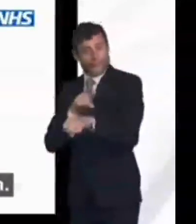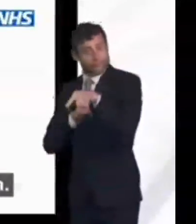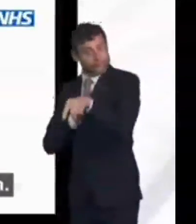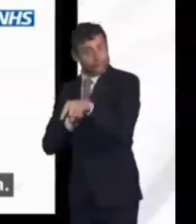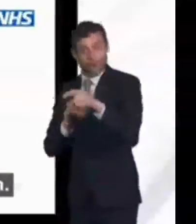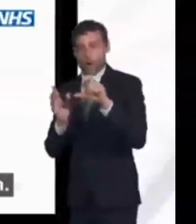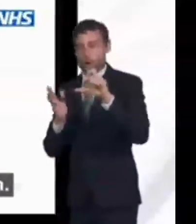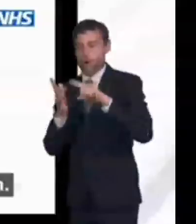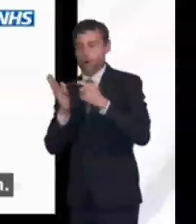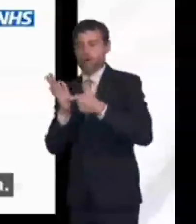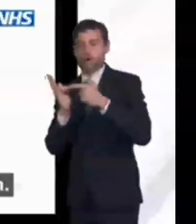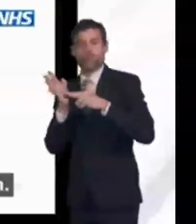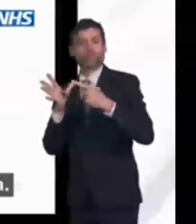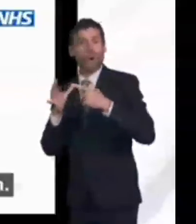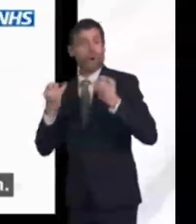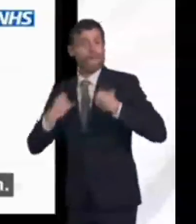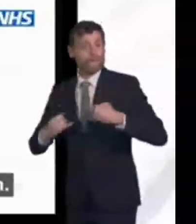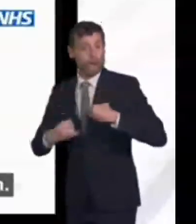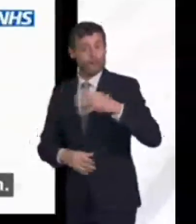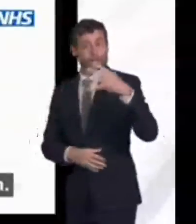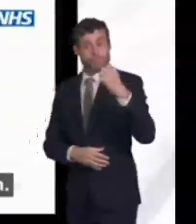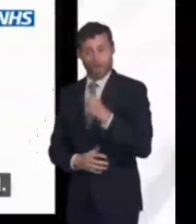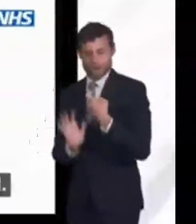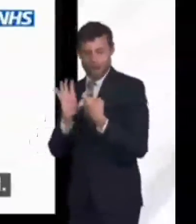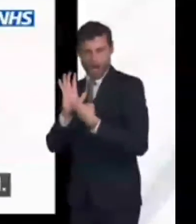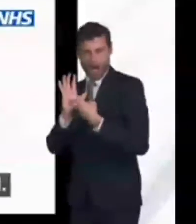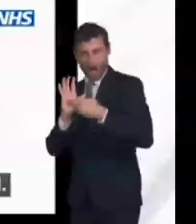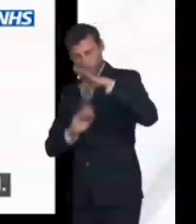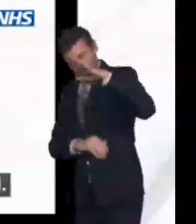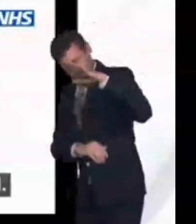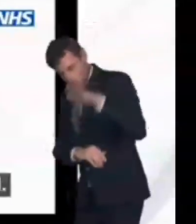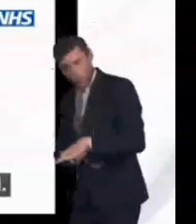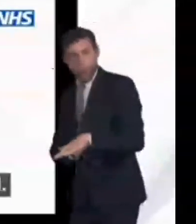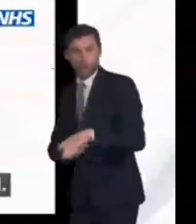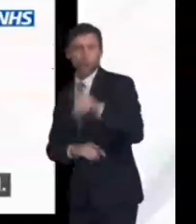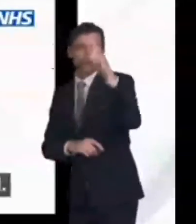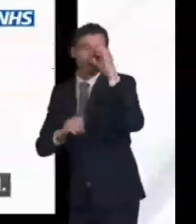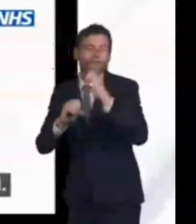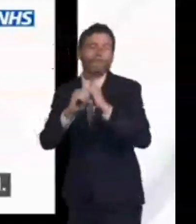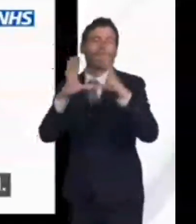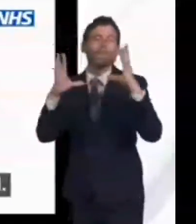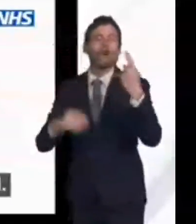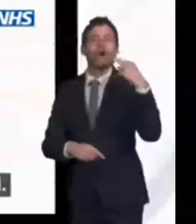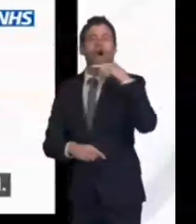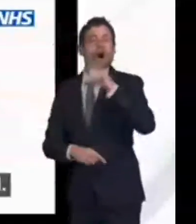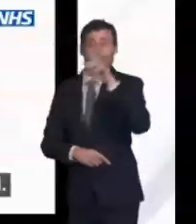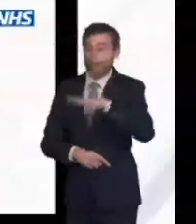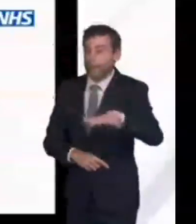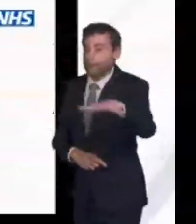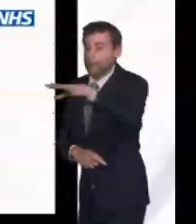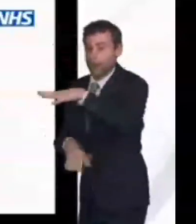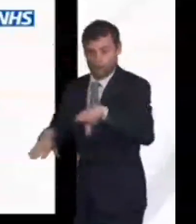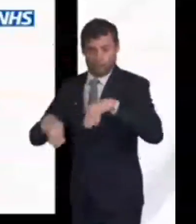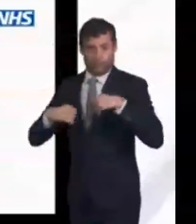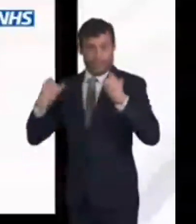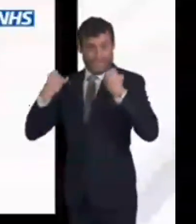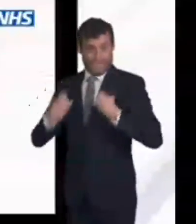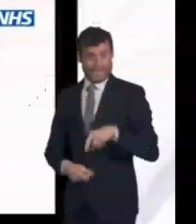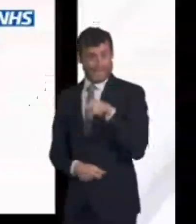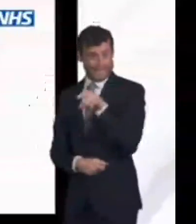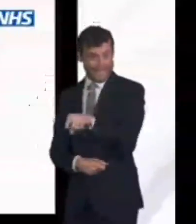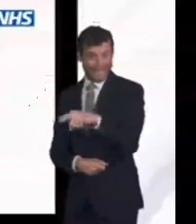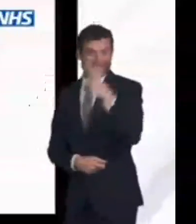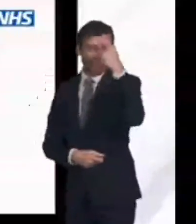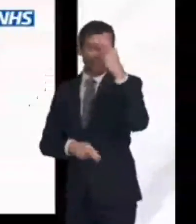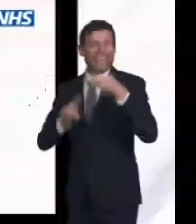are as low as we possibly can. Imagine 100 people are all infected. If R is more